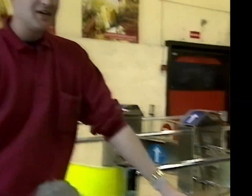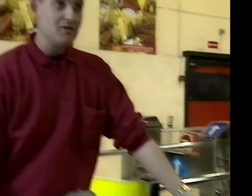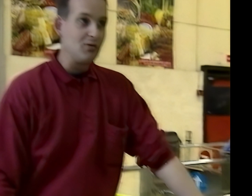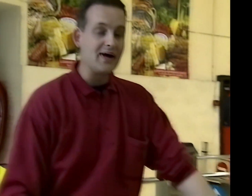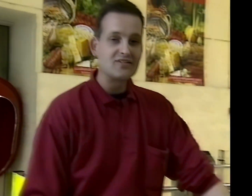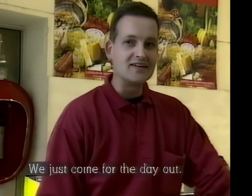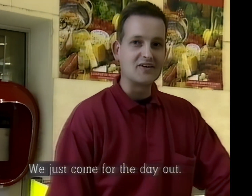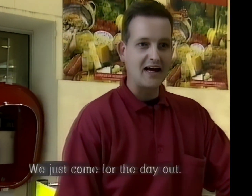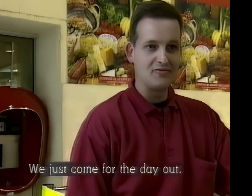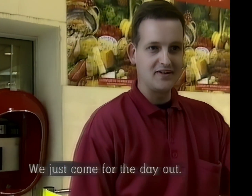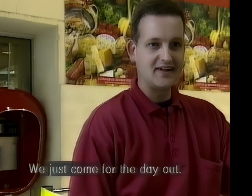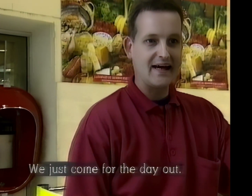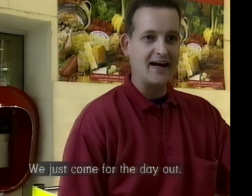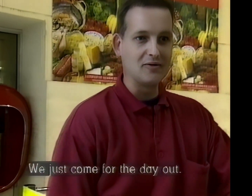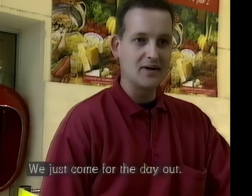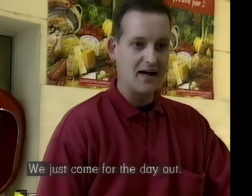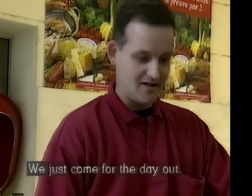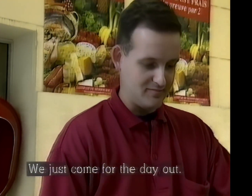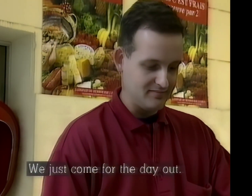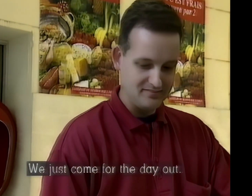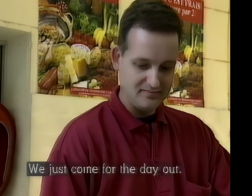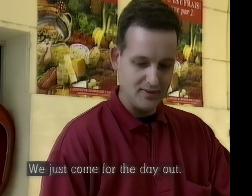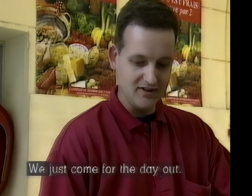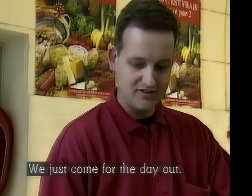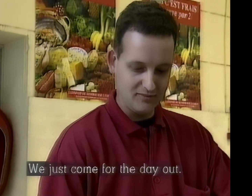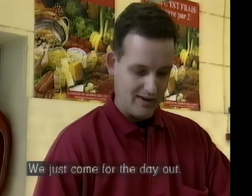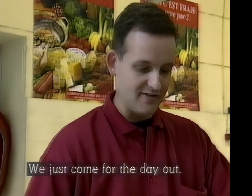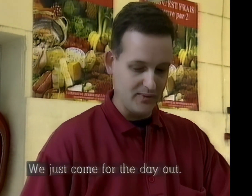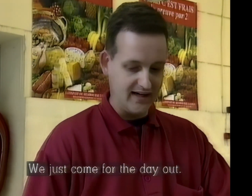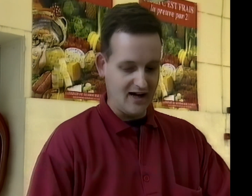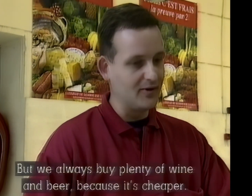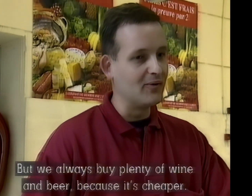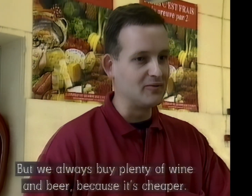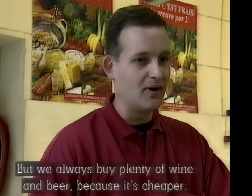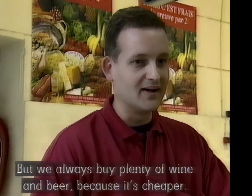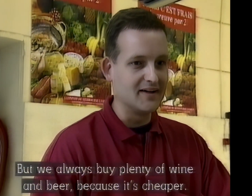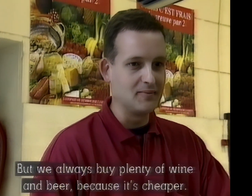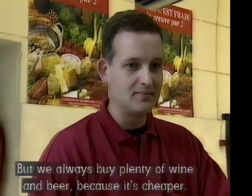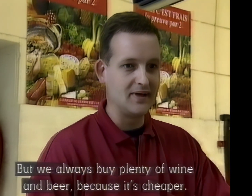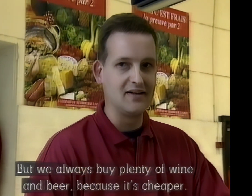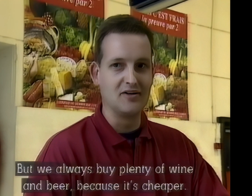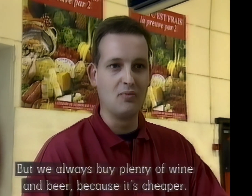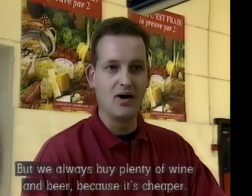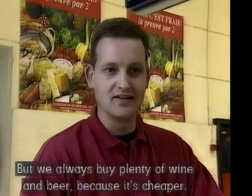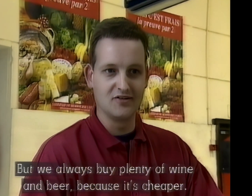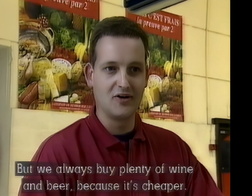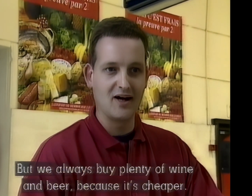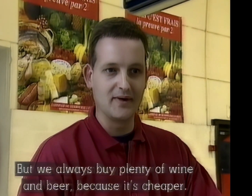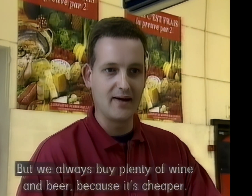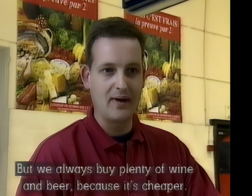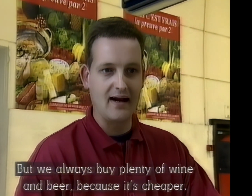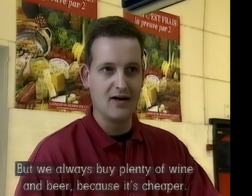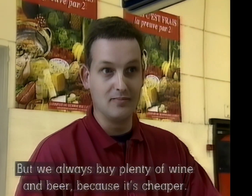We actually just came for the day out, but whenever we come, we always buy plenty of wine to stock up and get back home, plus